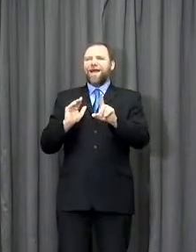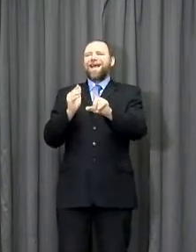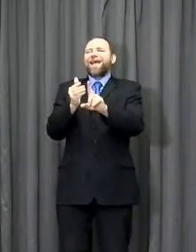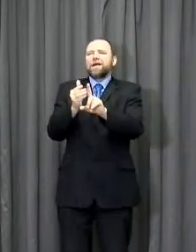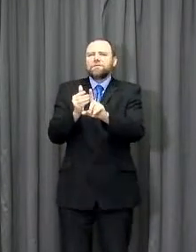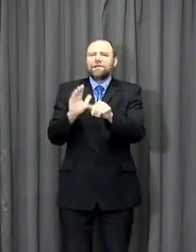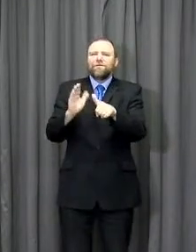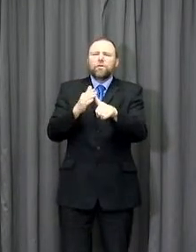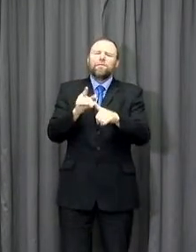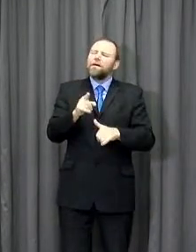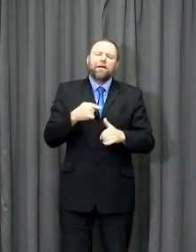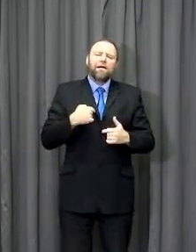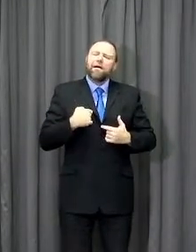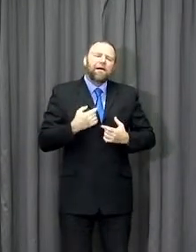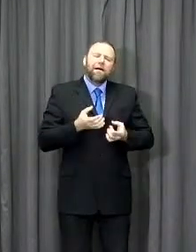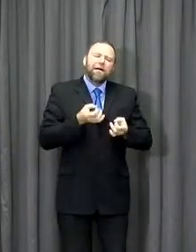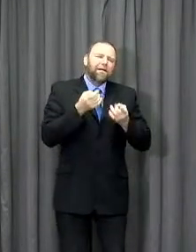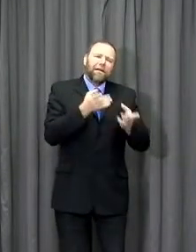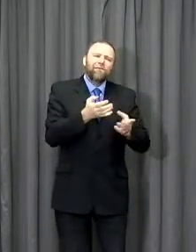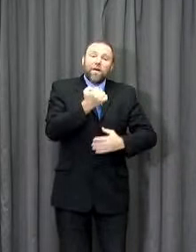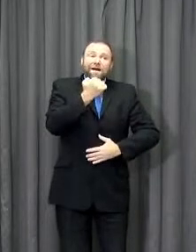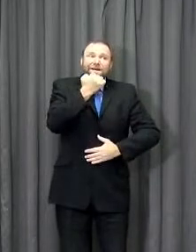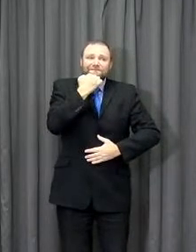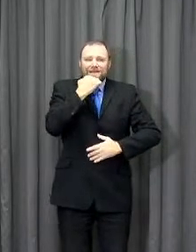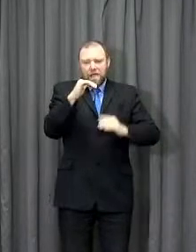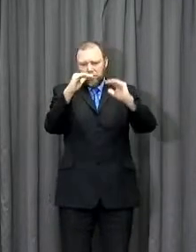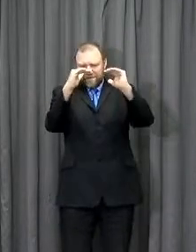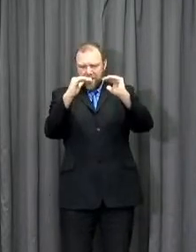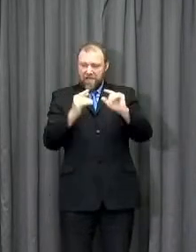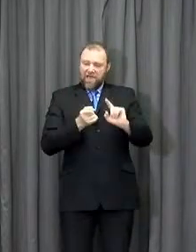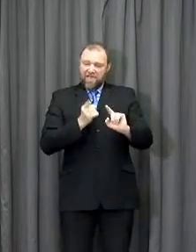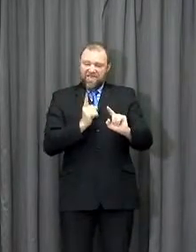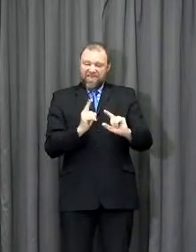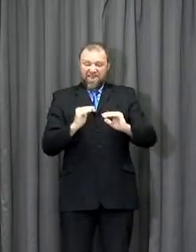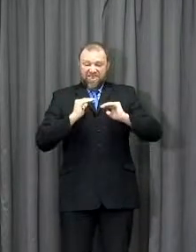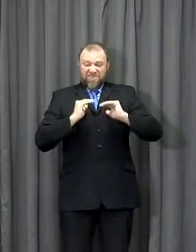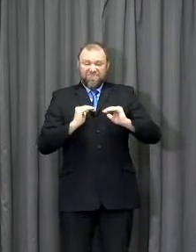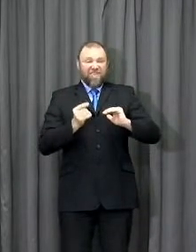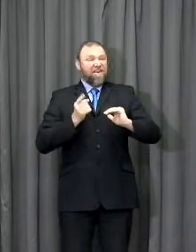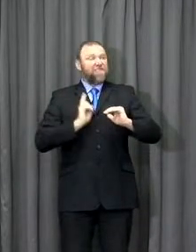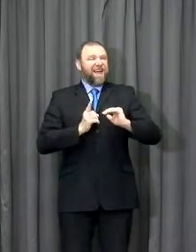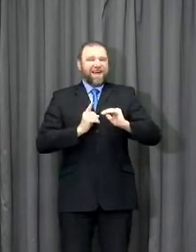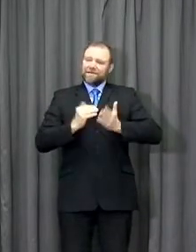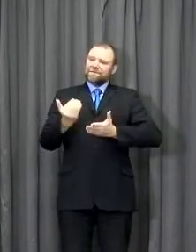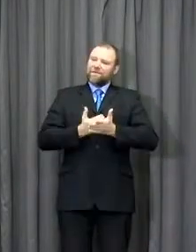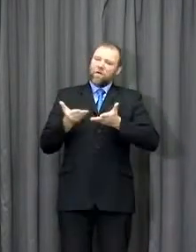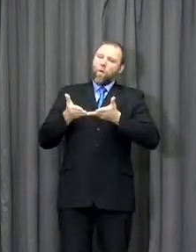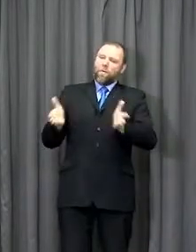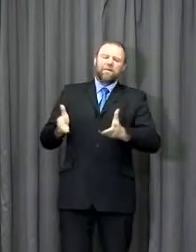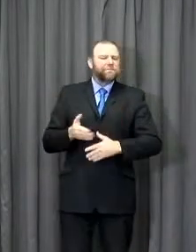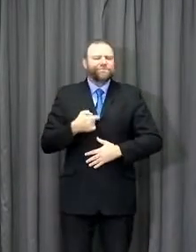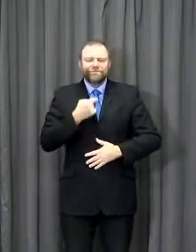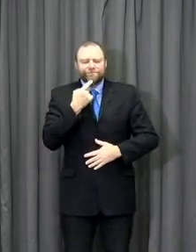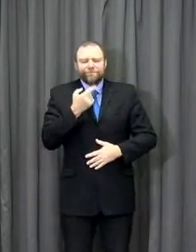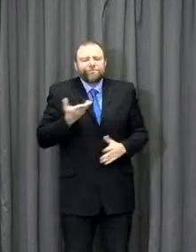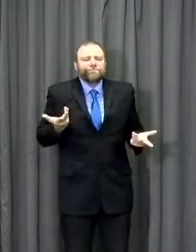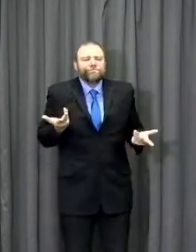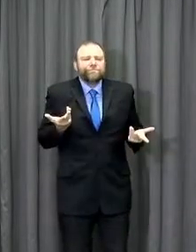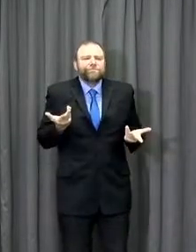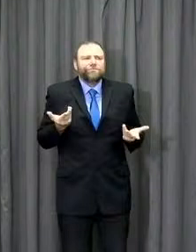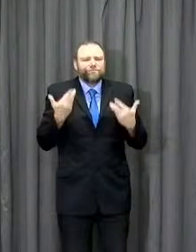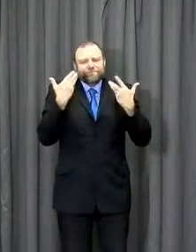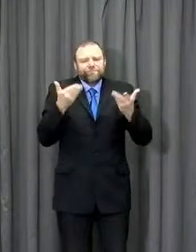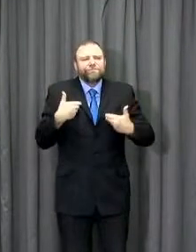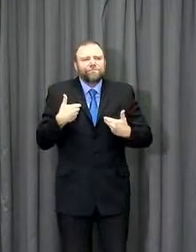absolute figure, at which we would say that the figure is suitable now to start opening schools.